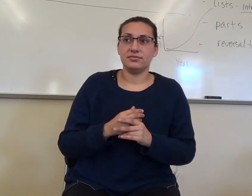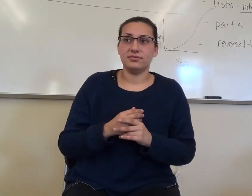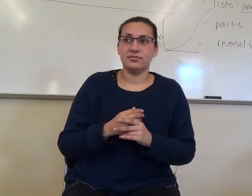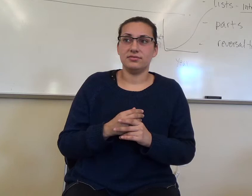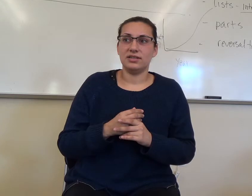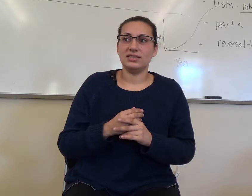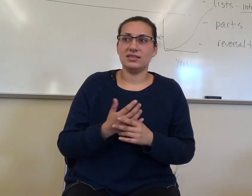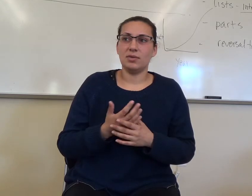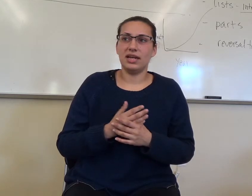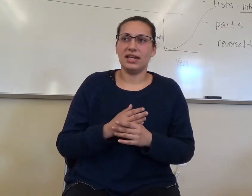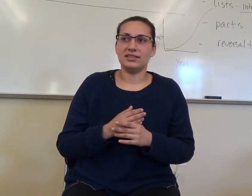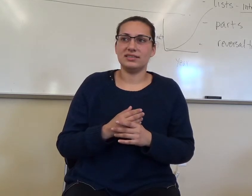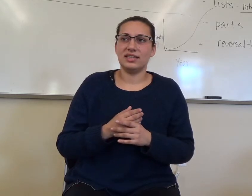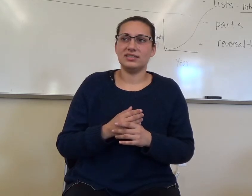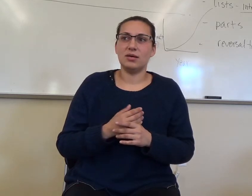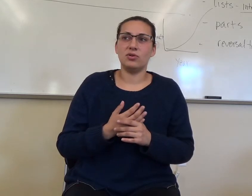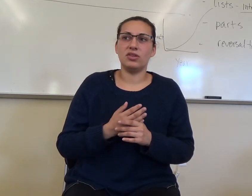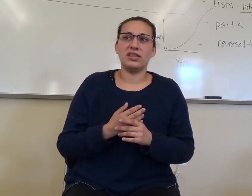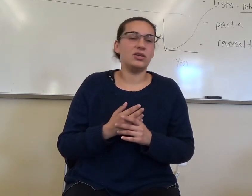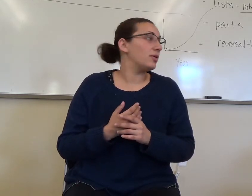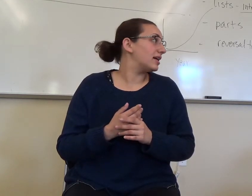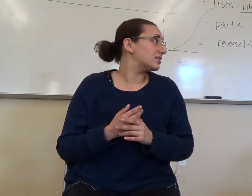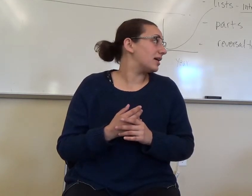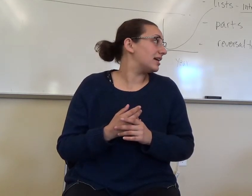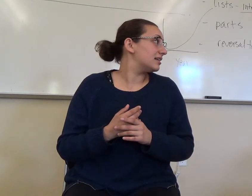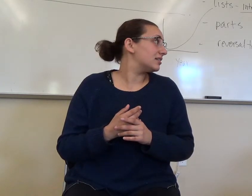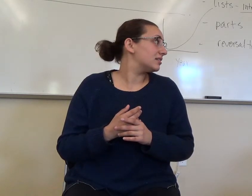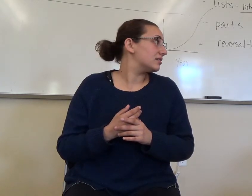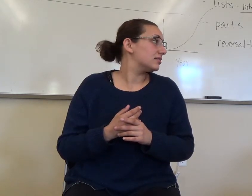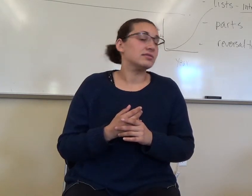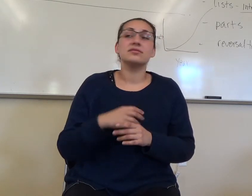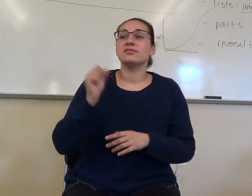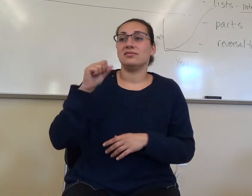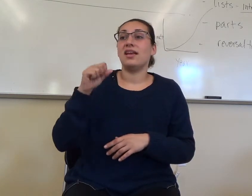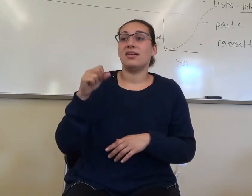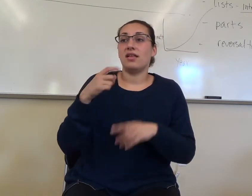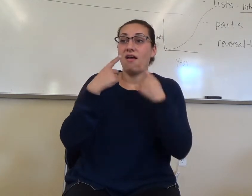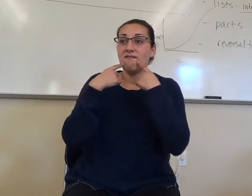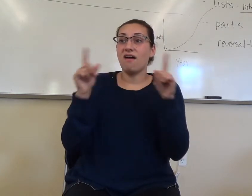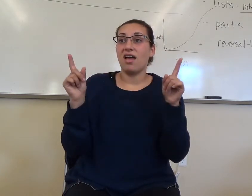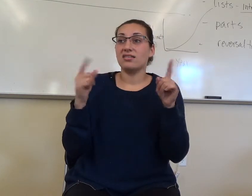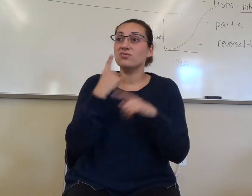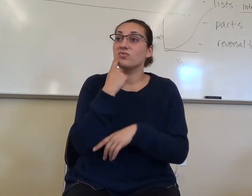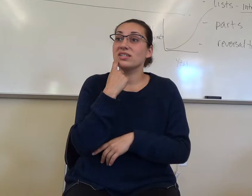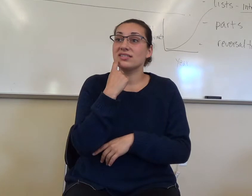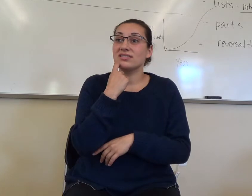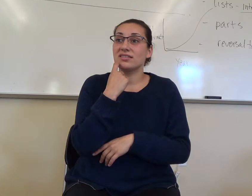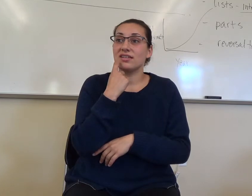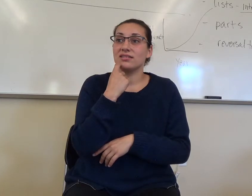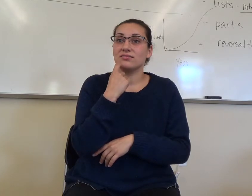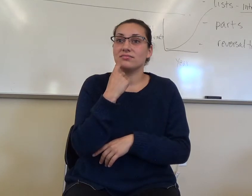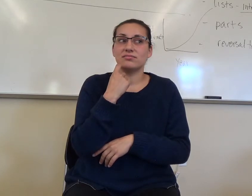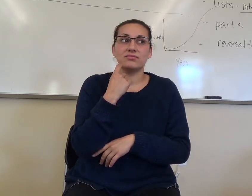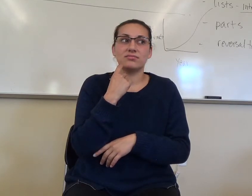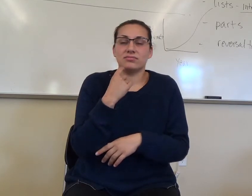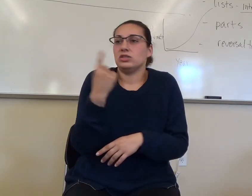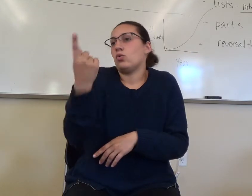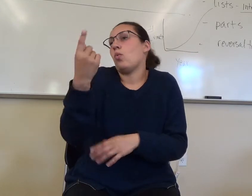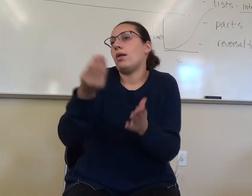Okay. it's the money. It's like It's- double yeah. than the U.S., There right? finally is, just recently, one money. So you don't have French